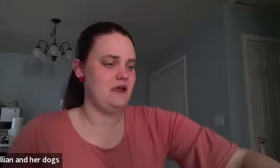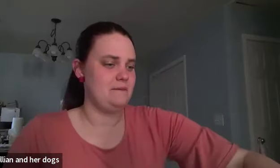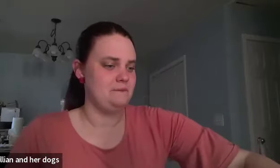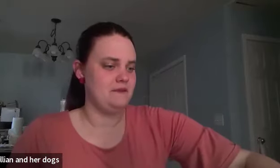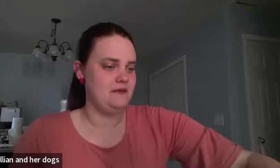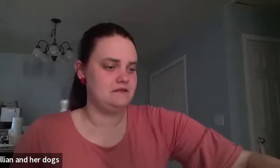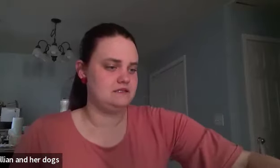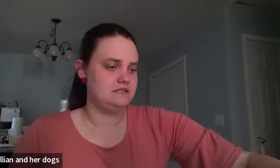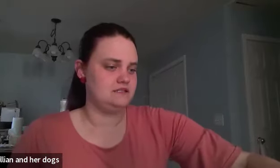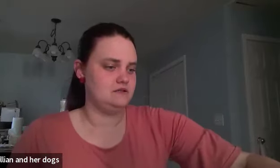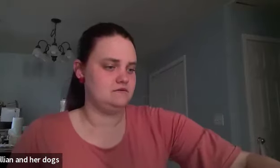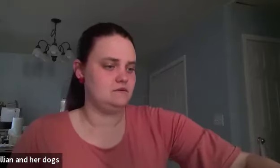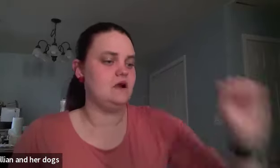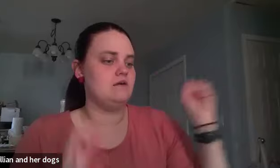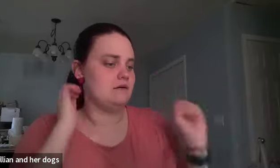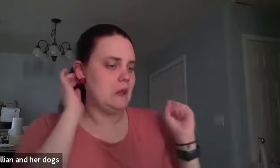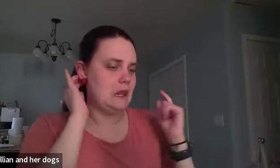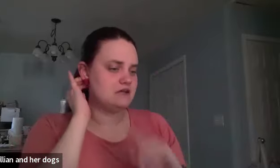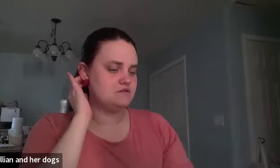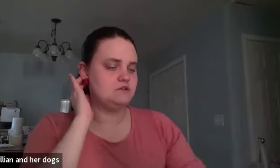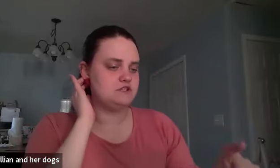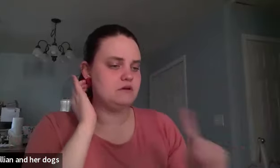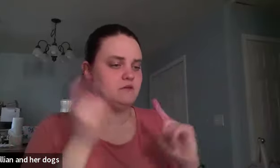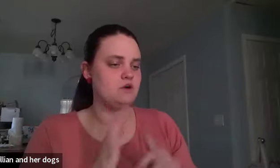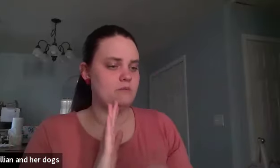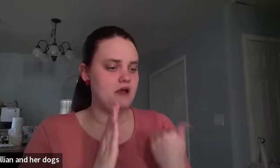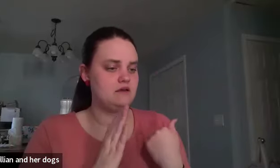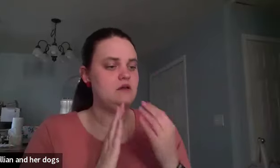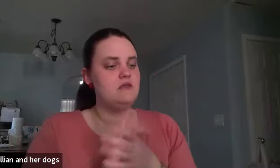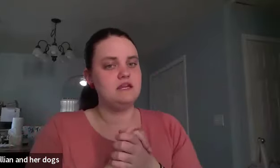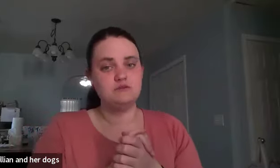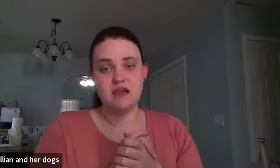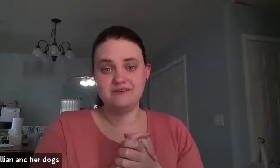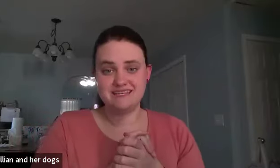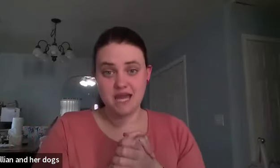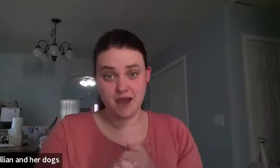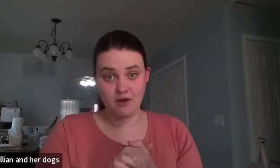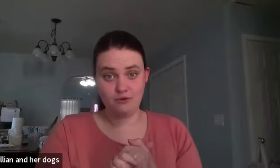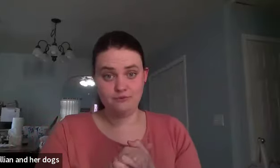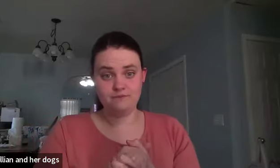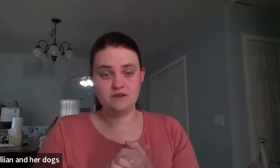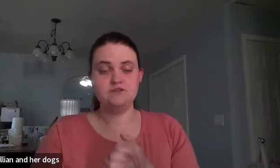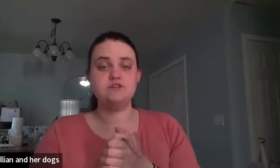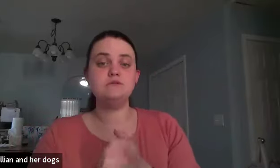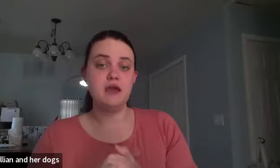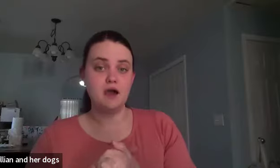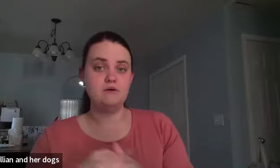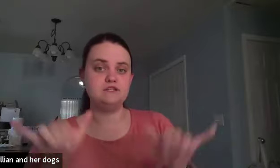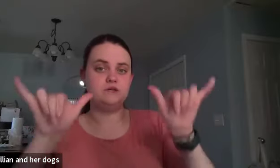Okay. Let's see, 2, 4. All right. Last one we'll do, and then we'll go back. The next one I have is cow. So cow is going to